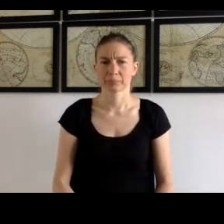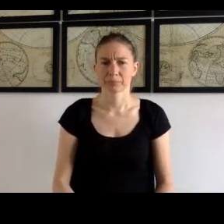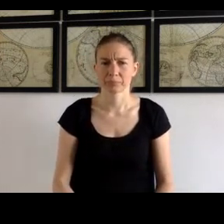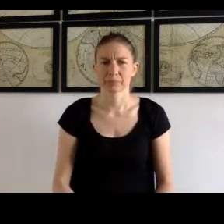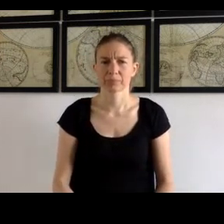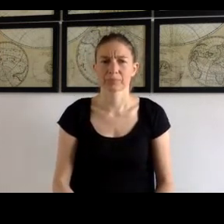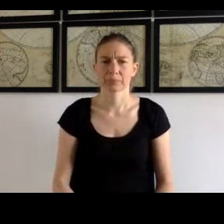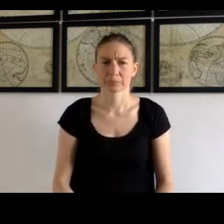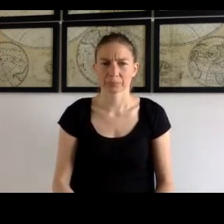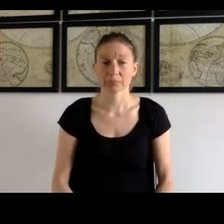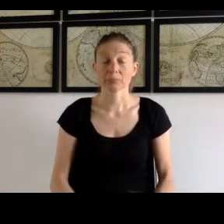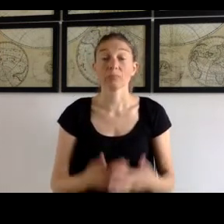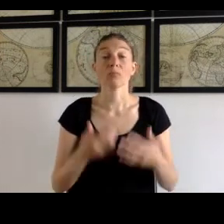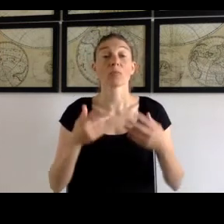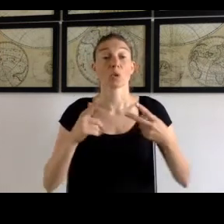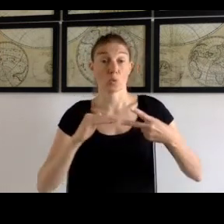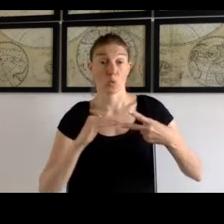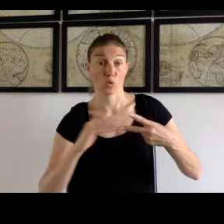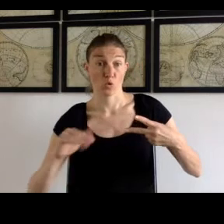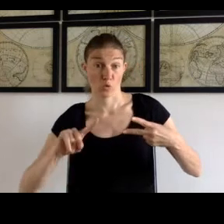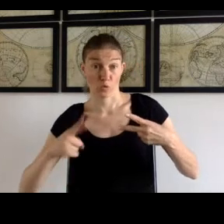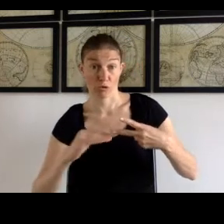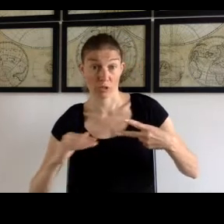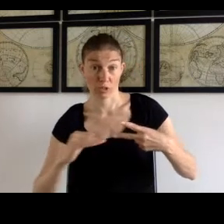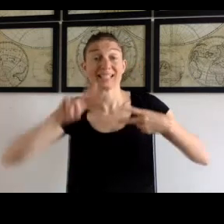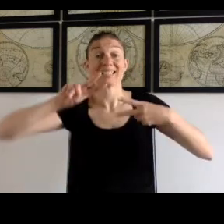The second level assessment are